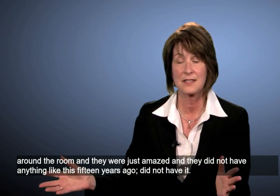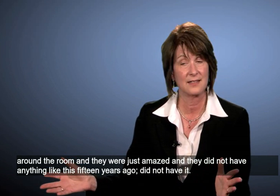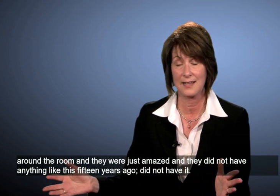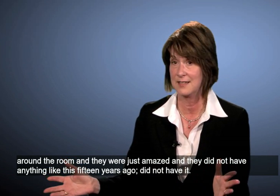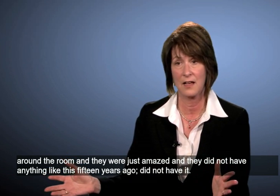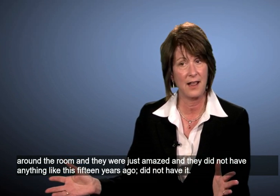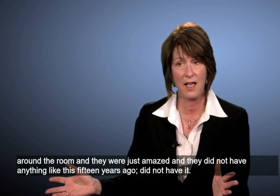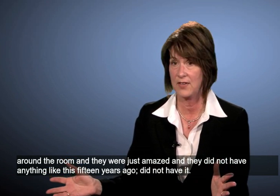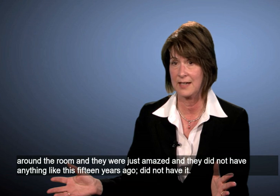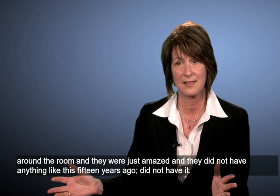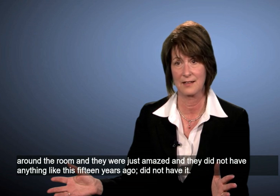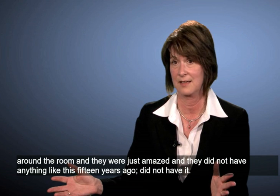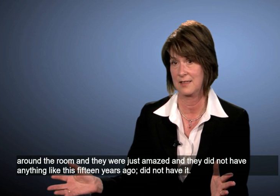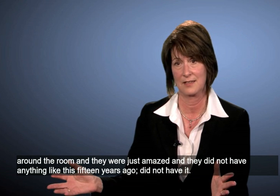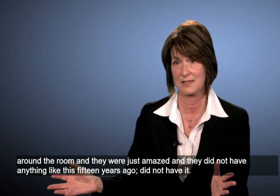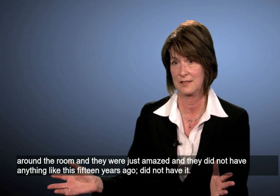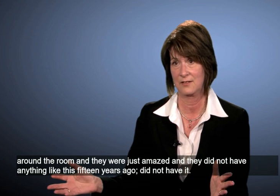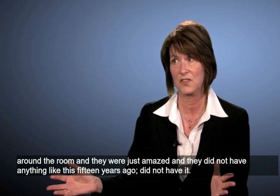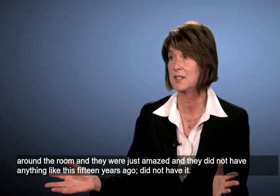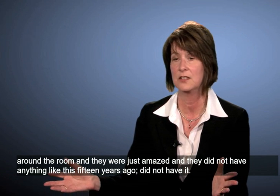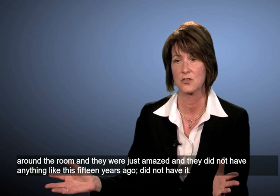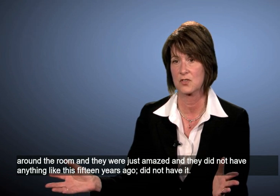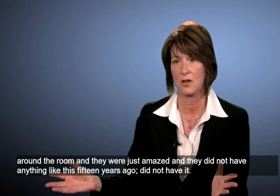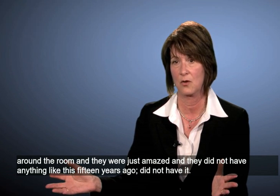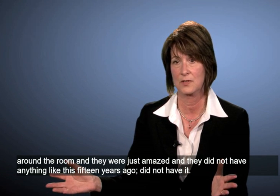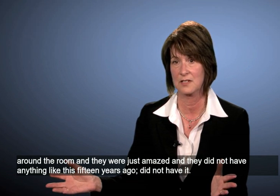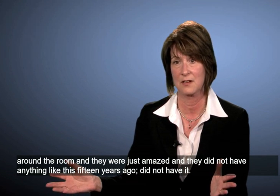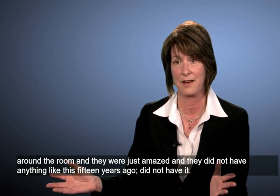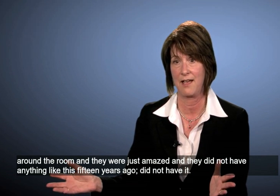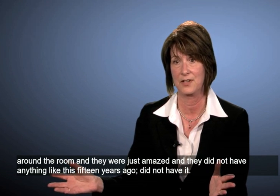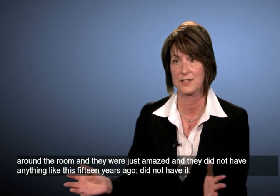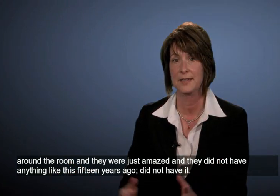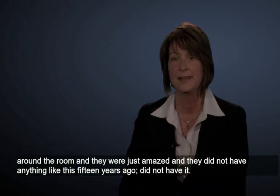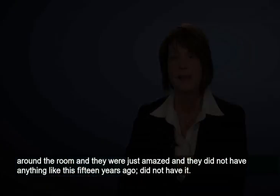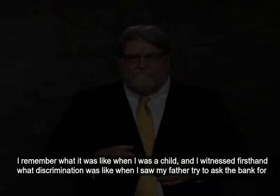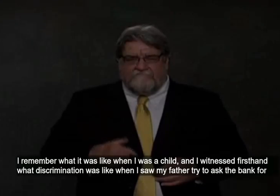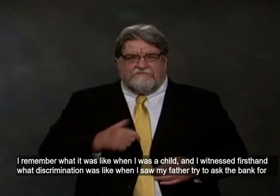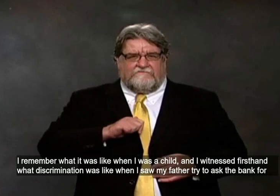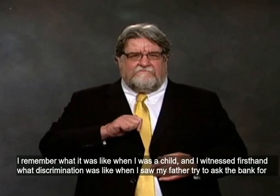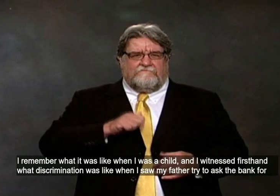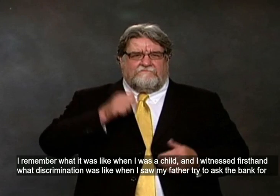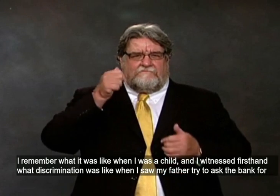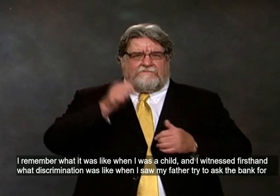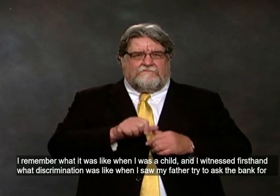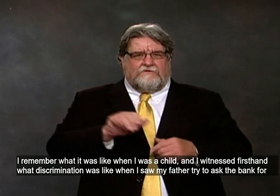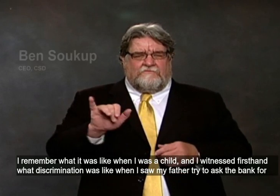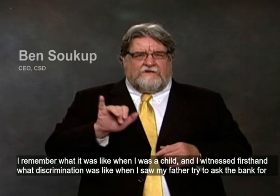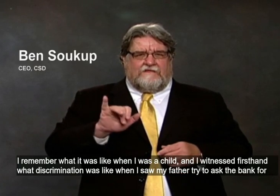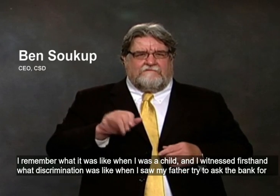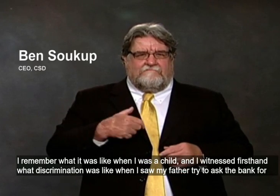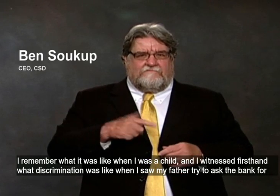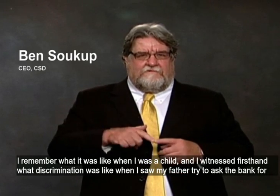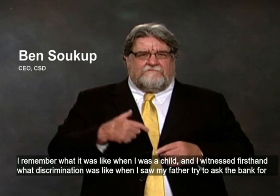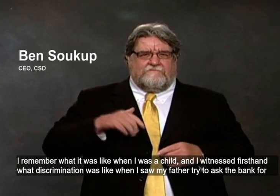and they did not have anything like this 15 years ago, did not have it. I remember what it was like when I was a